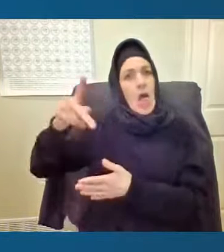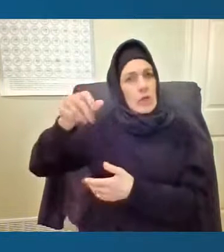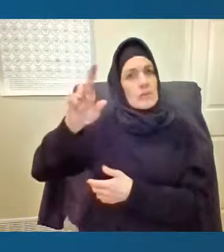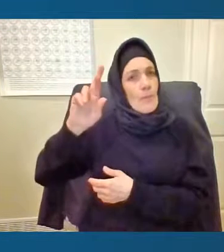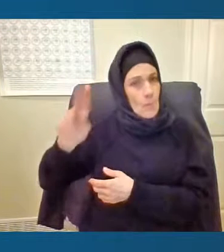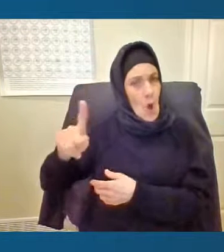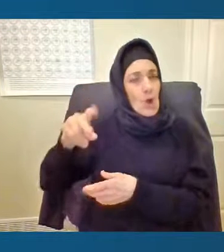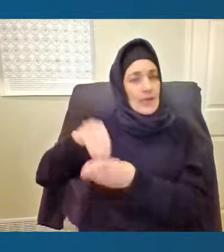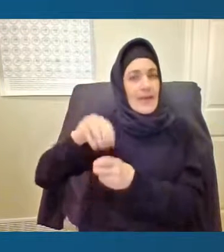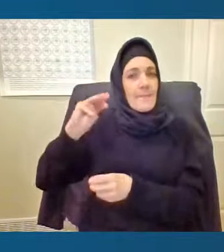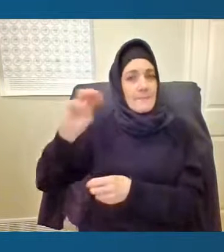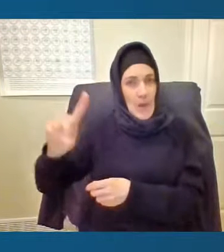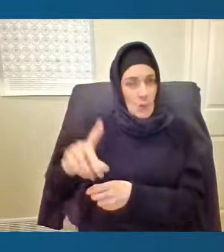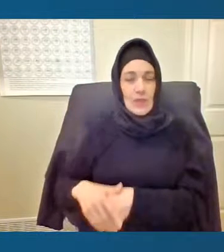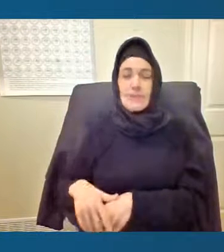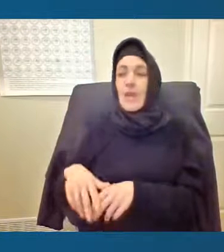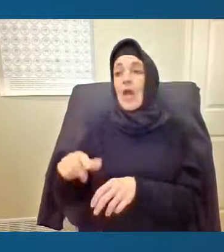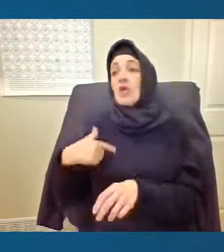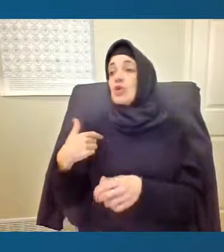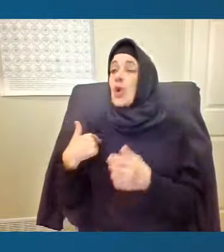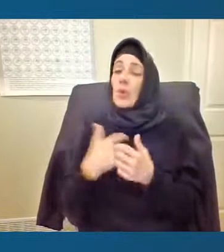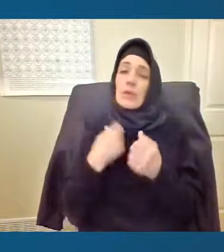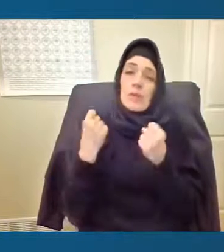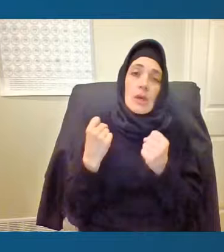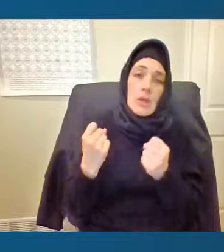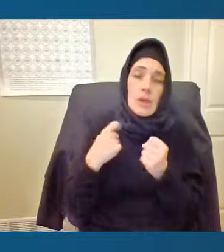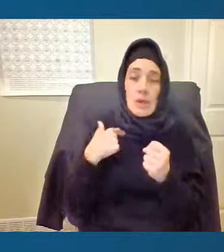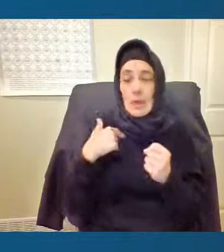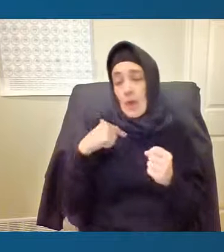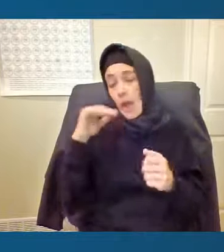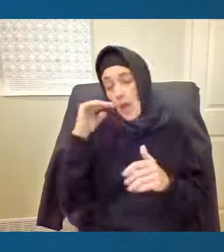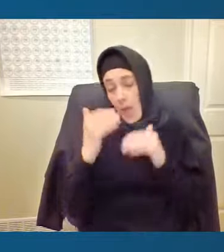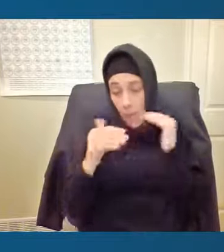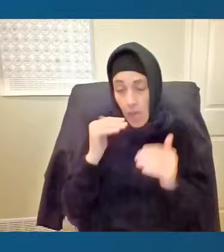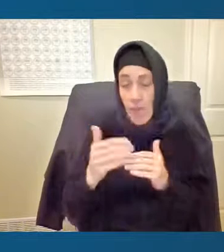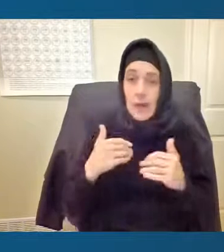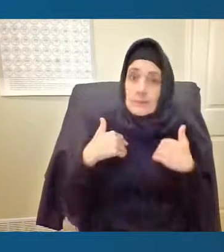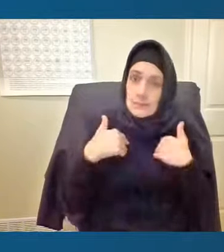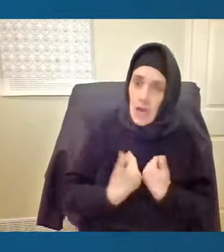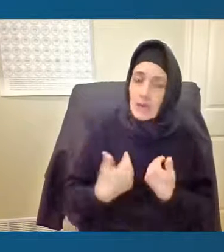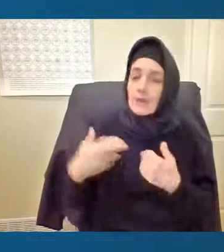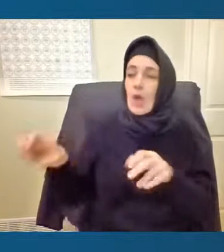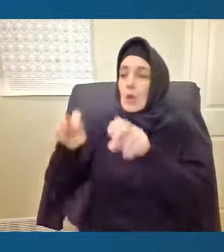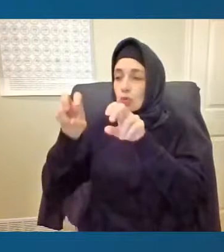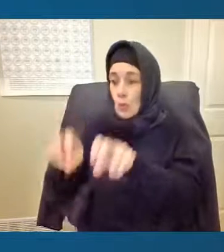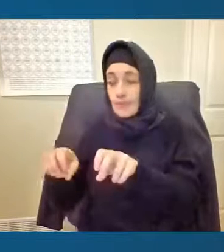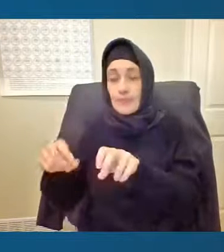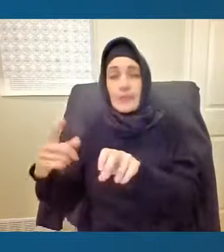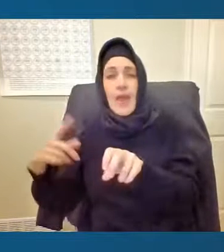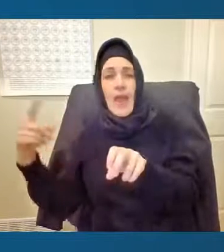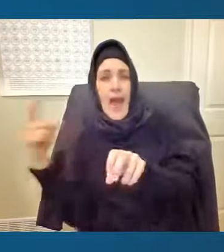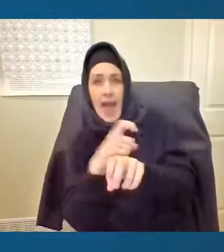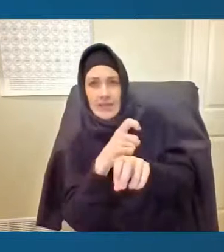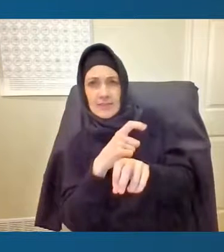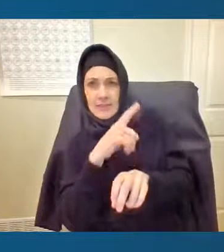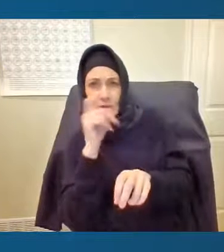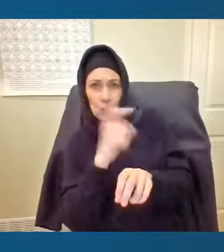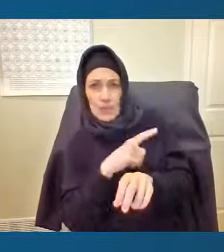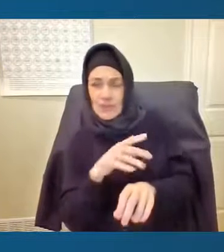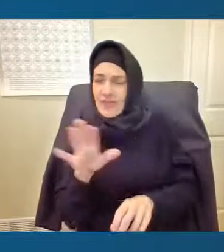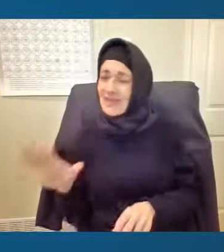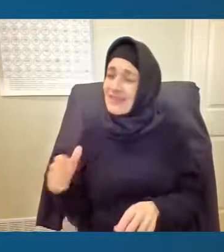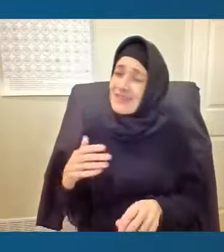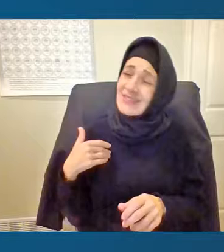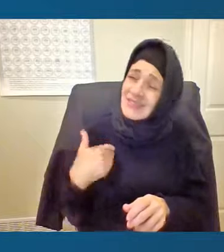tafsir. And I was mad tired. It was a halakha. Yo, on the ride home, don't be asking me tafsir questions, yo. I'm tired from the halakha, bro. So